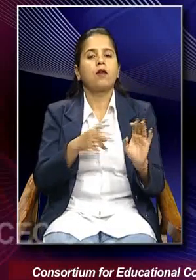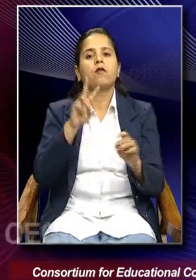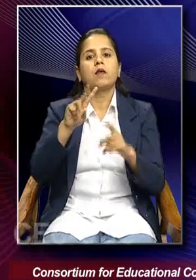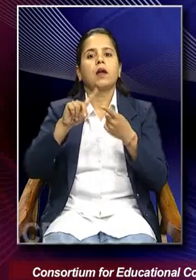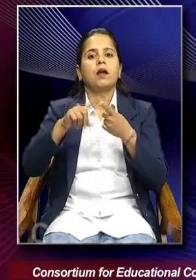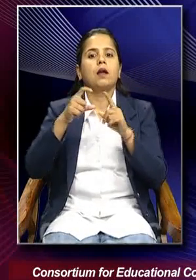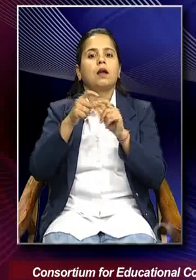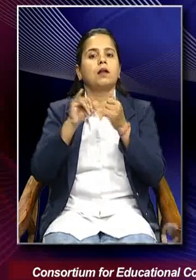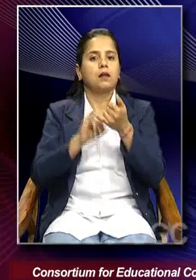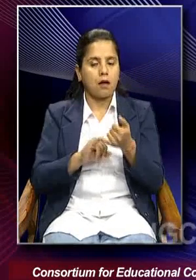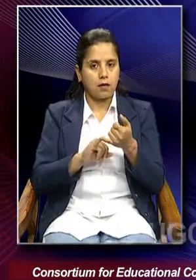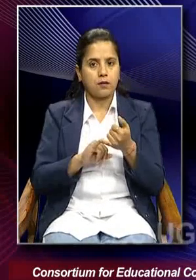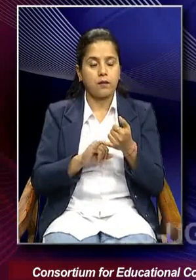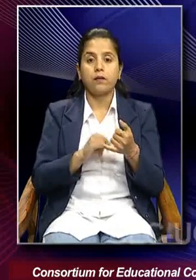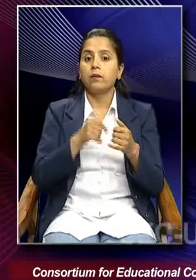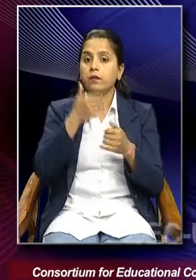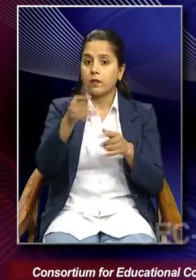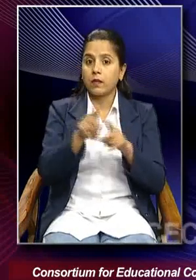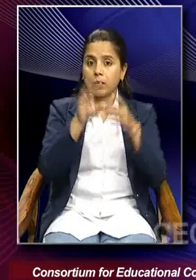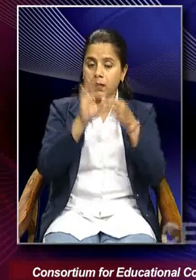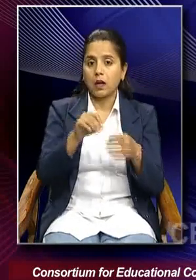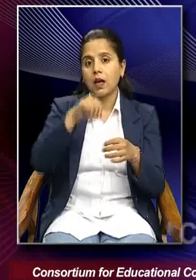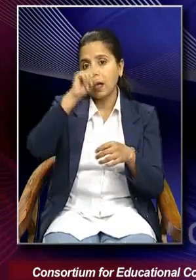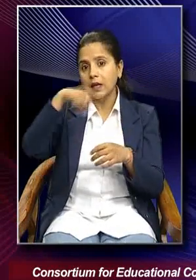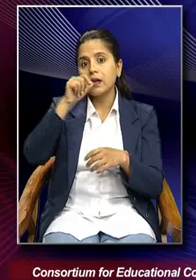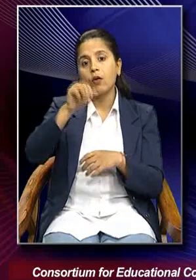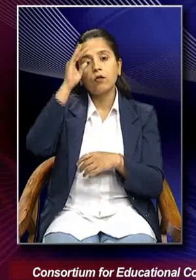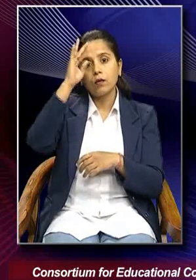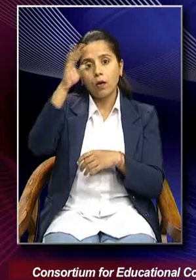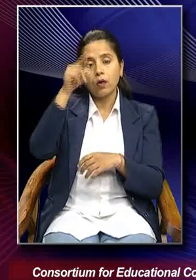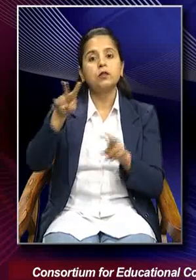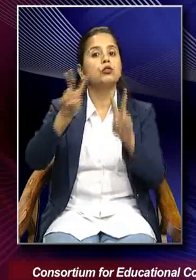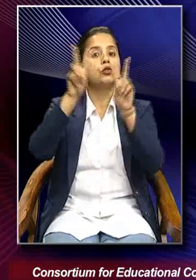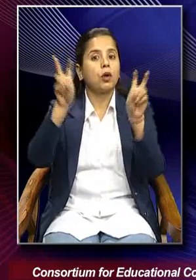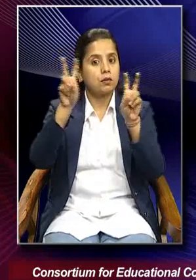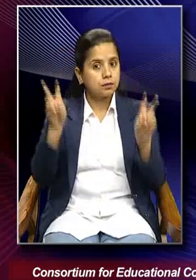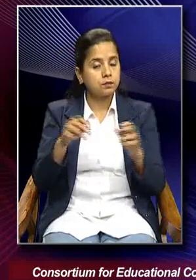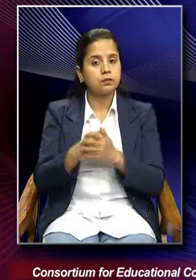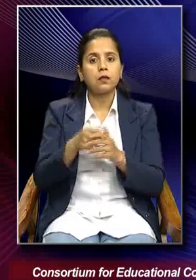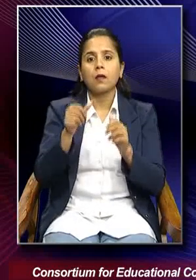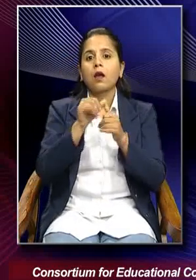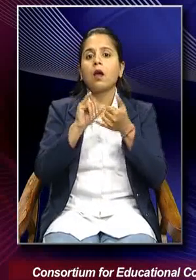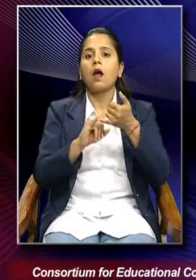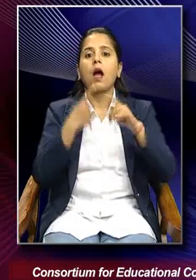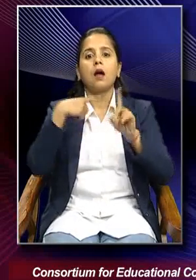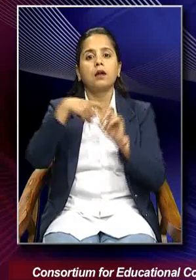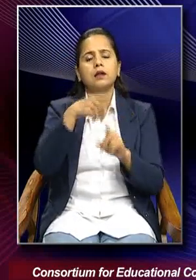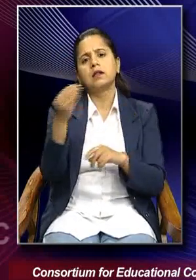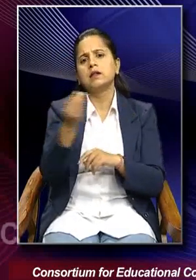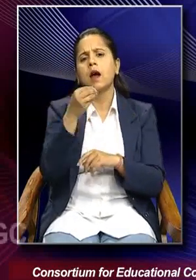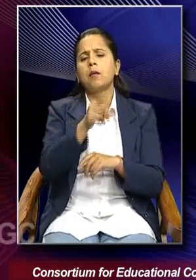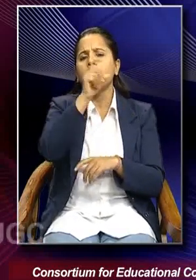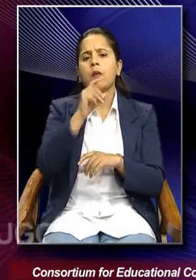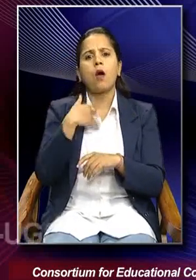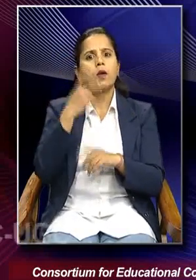Vedas. So, therefore, in Indian philosophical context, Astik refers to someone